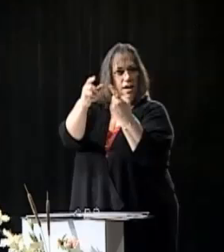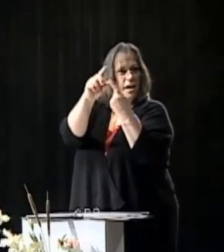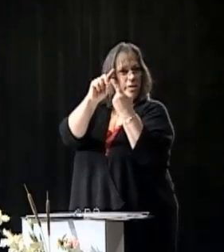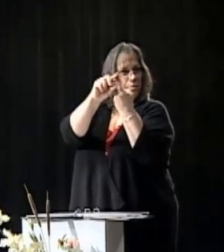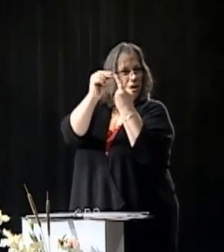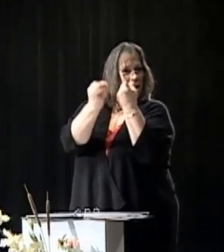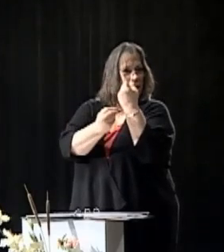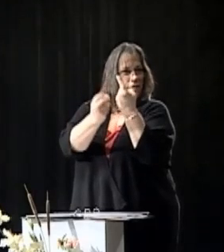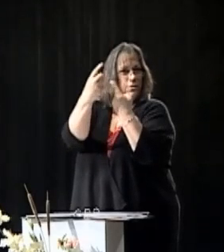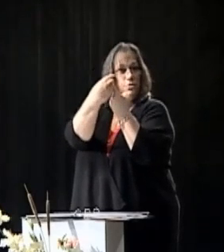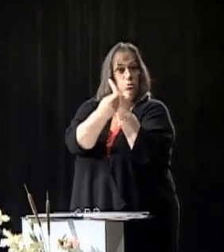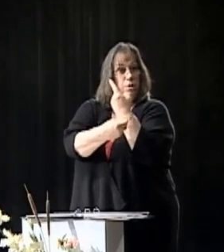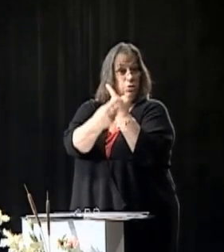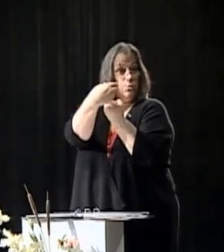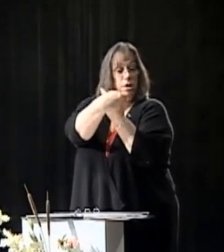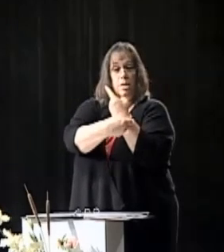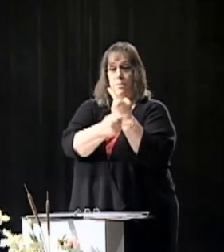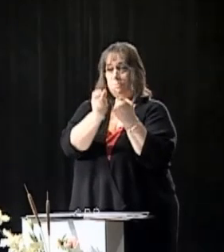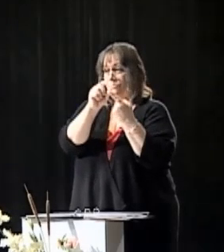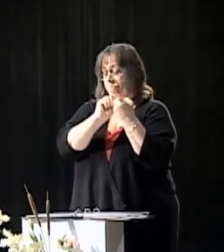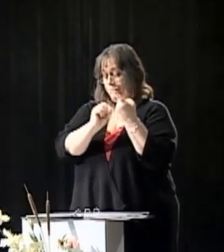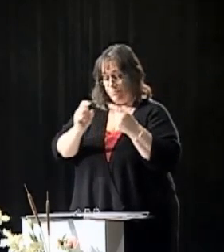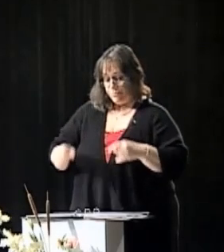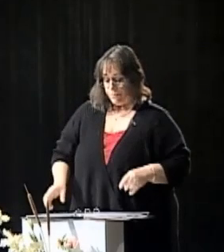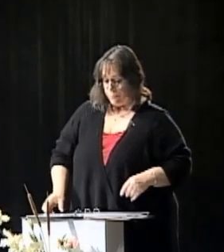And then a banana, you peel your banana.